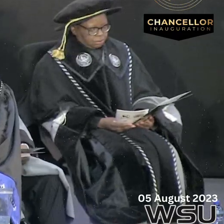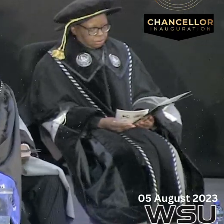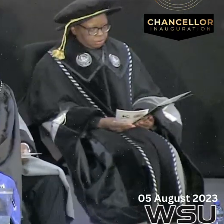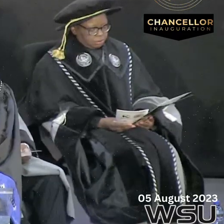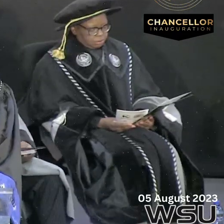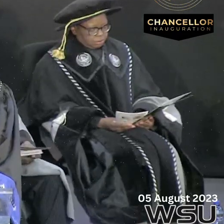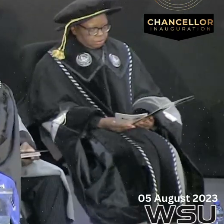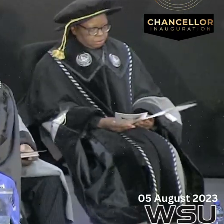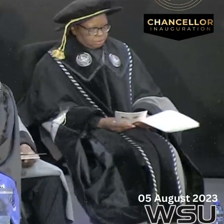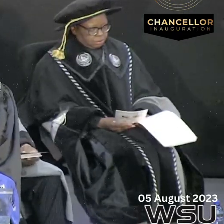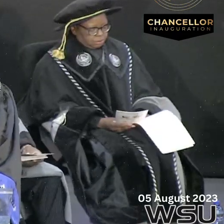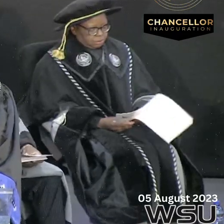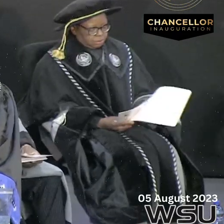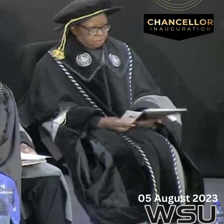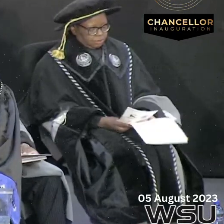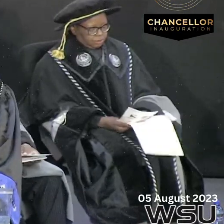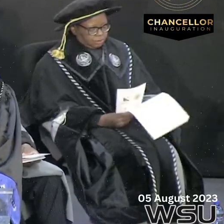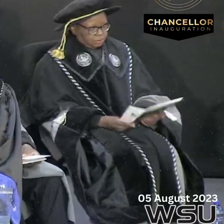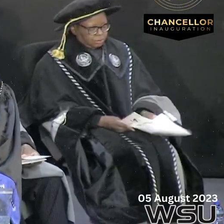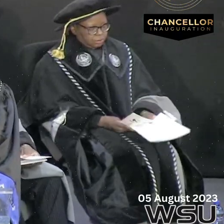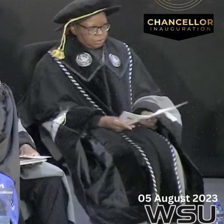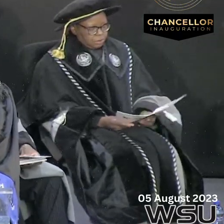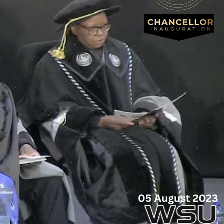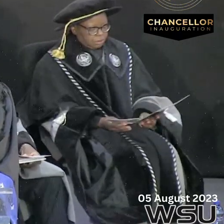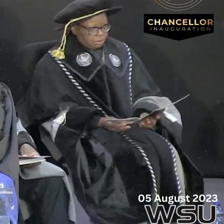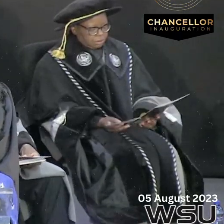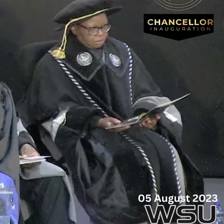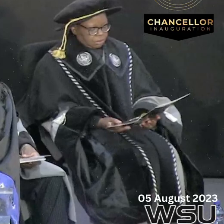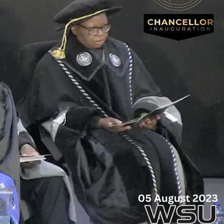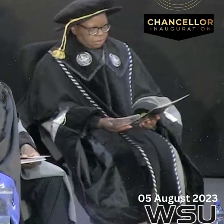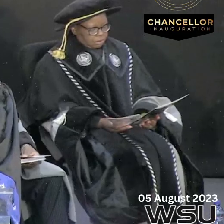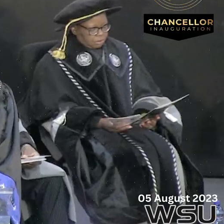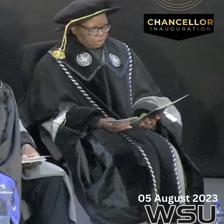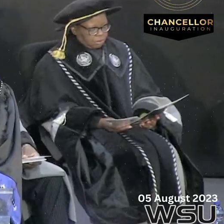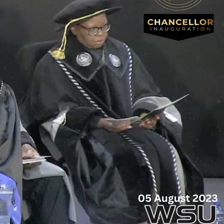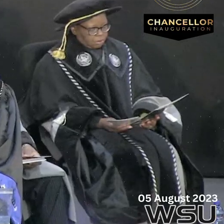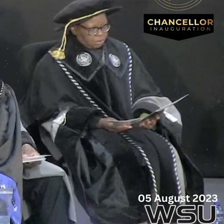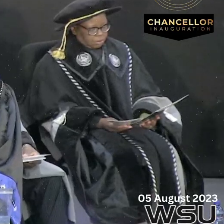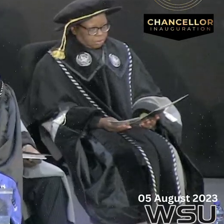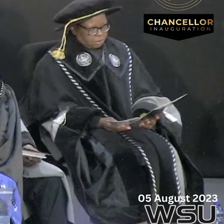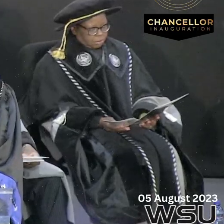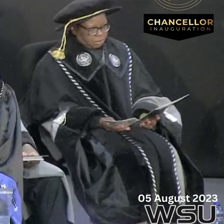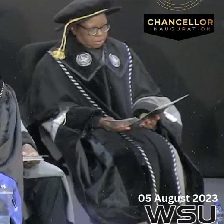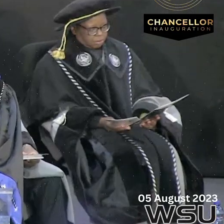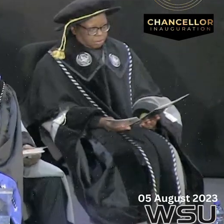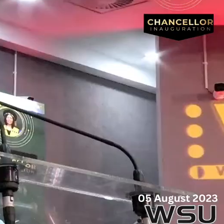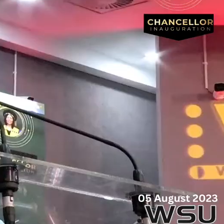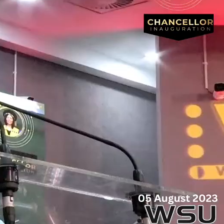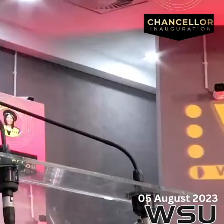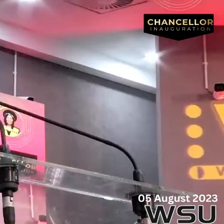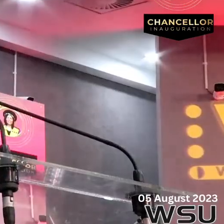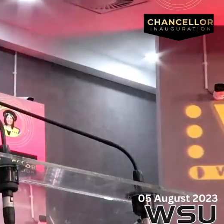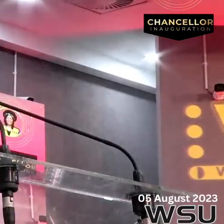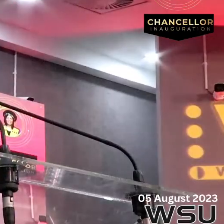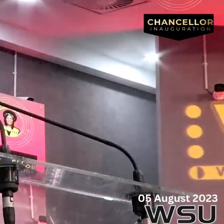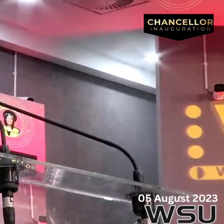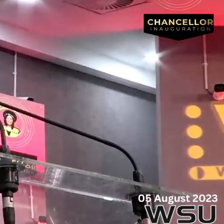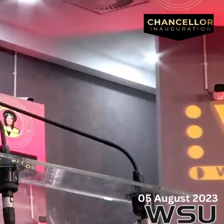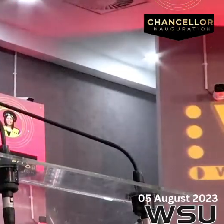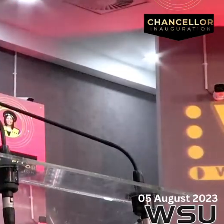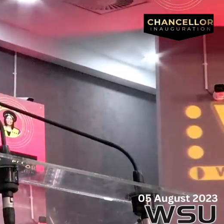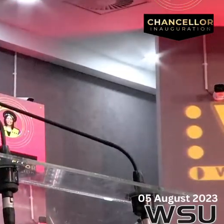who does what is righteous, who speaks the truth from the heart,